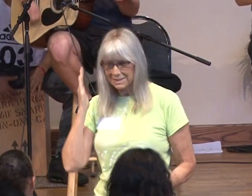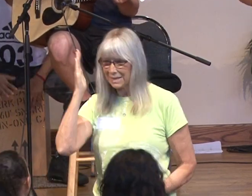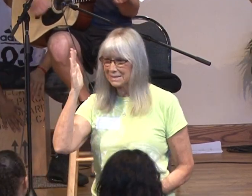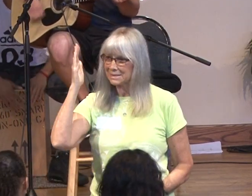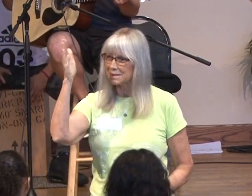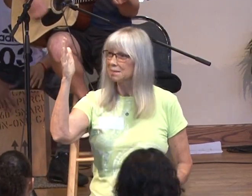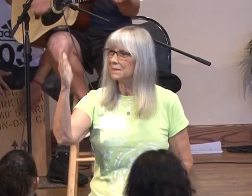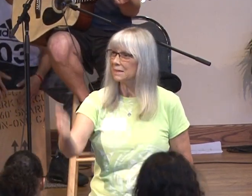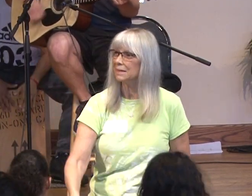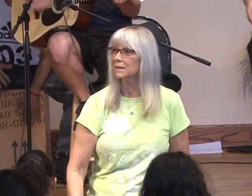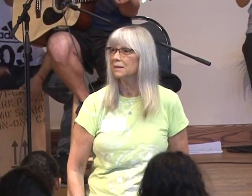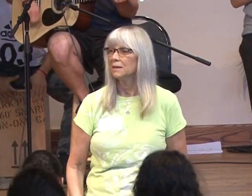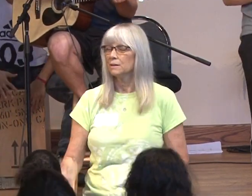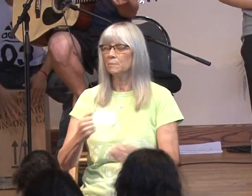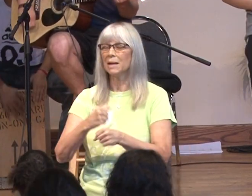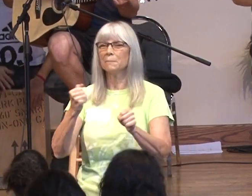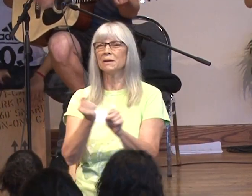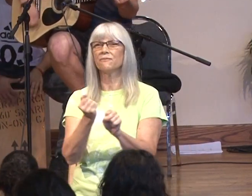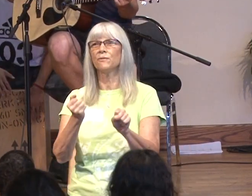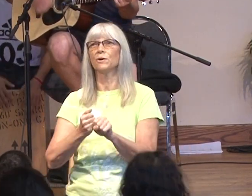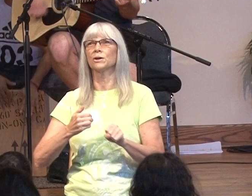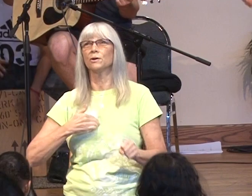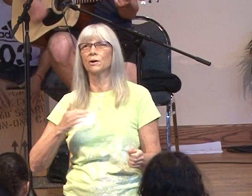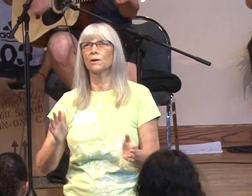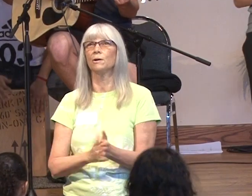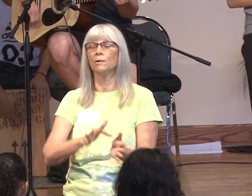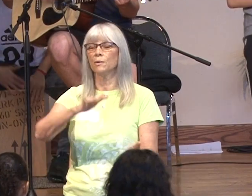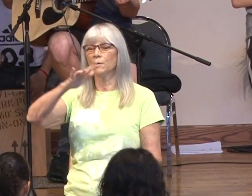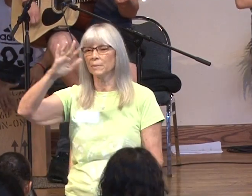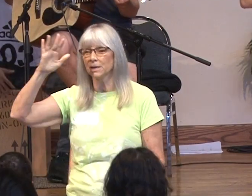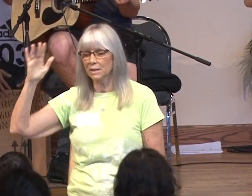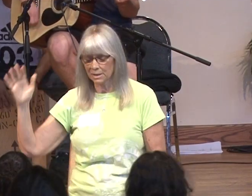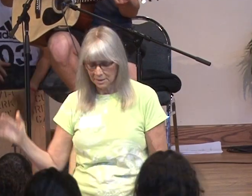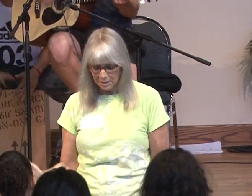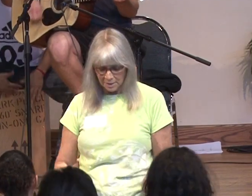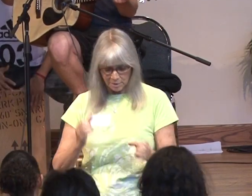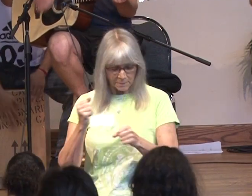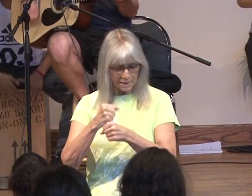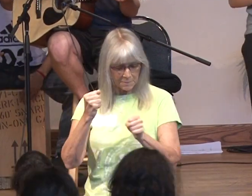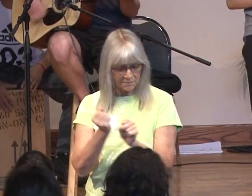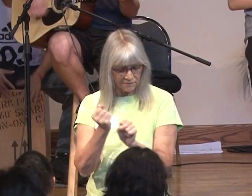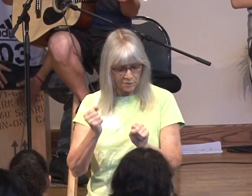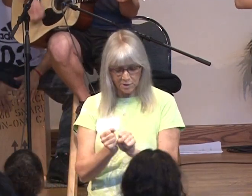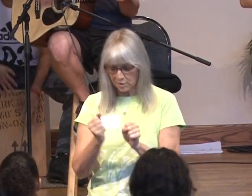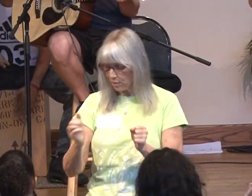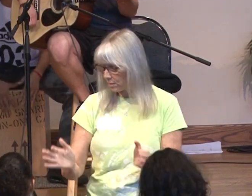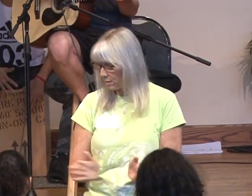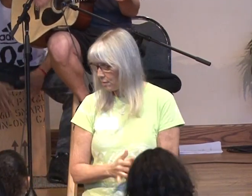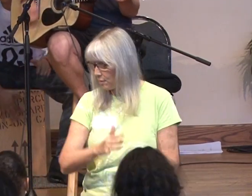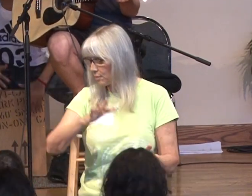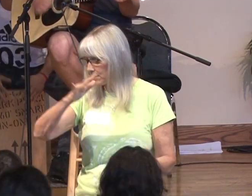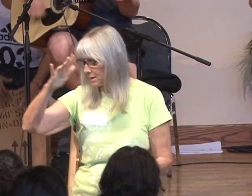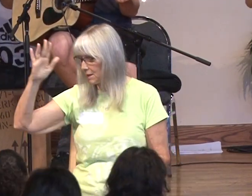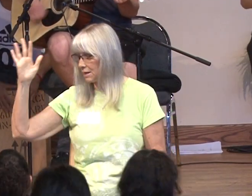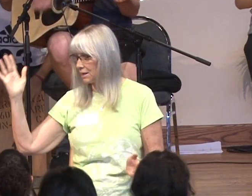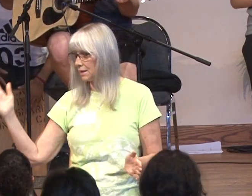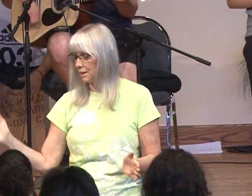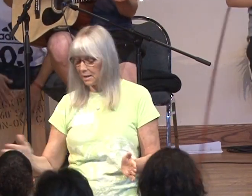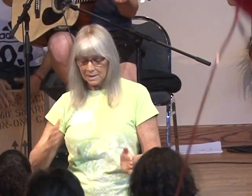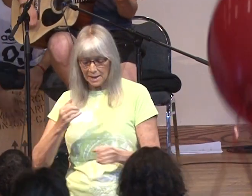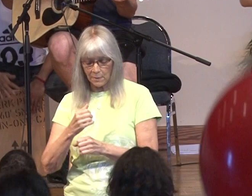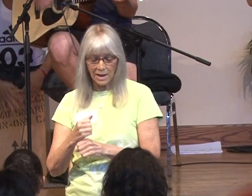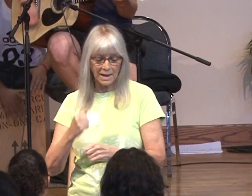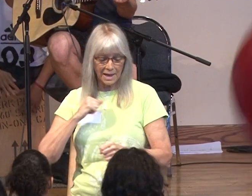have a destiny. You made me for your glory. You made me for your glory. One more